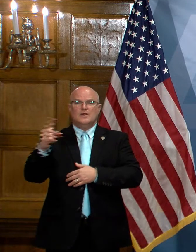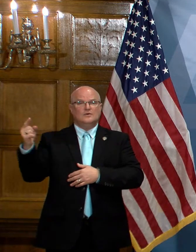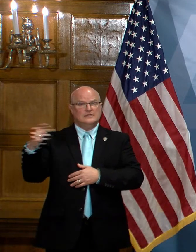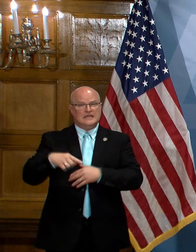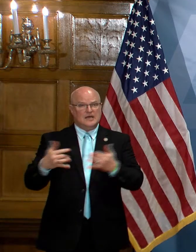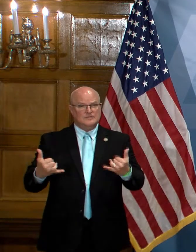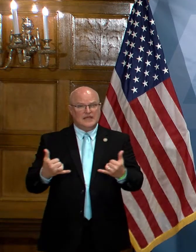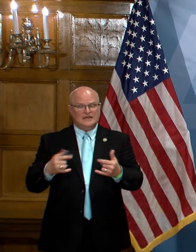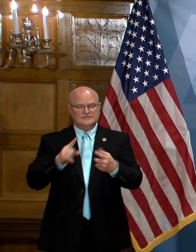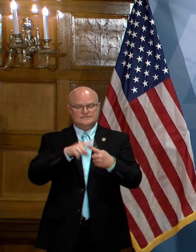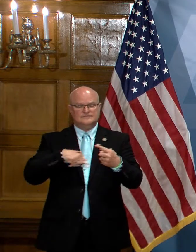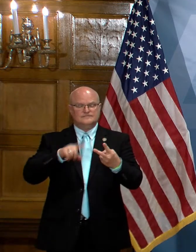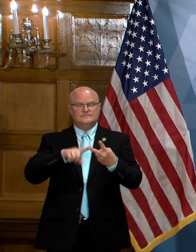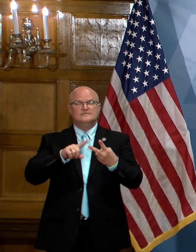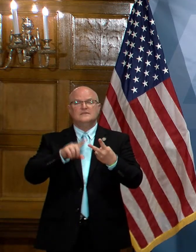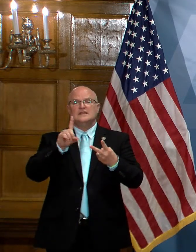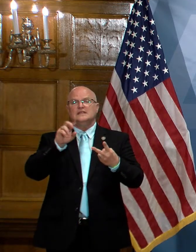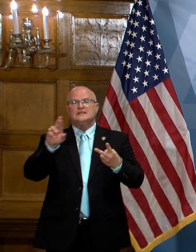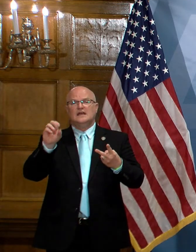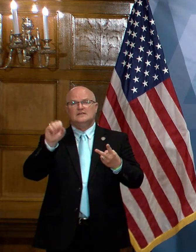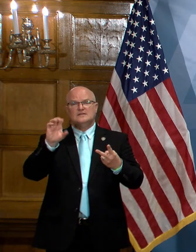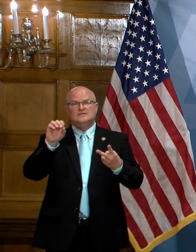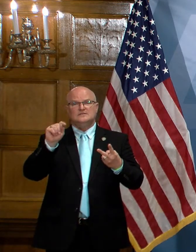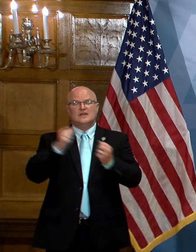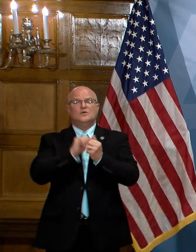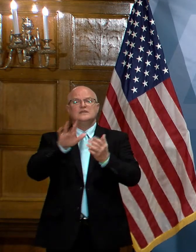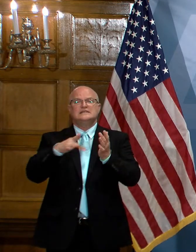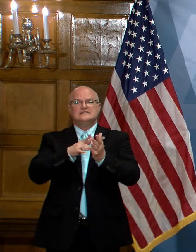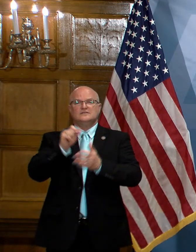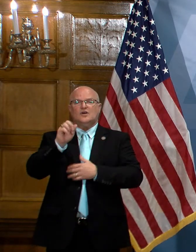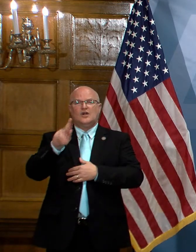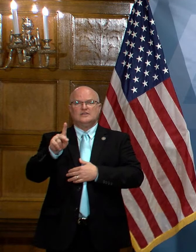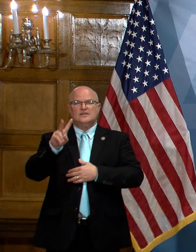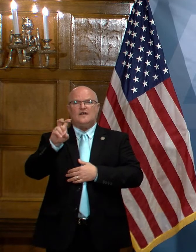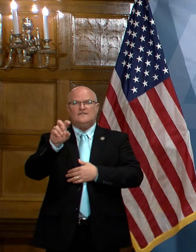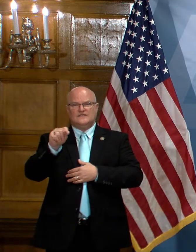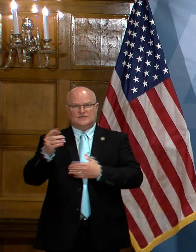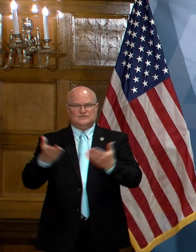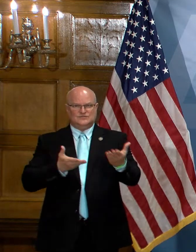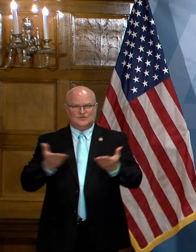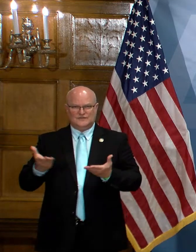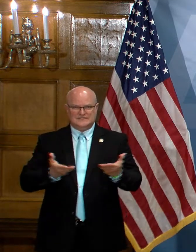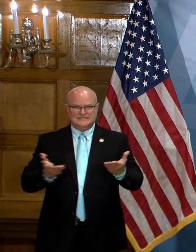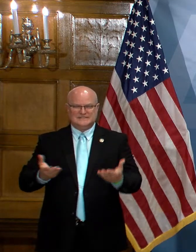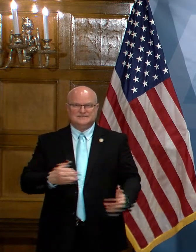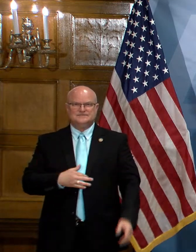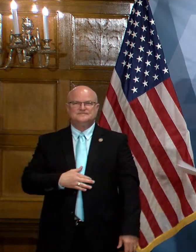come, followed by Dr. Scott with the Central Arkansas Veterans Services.